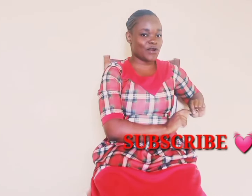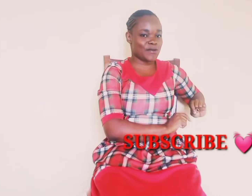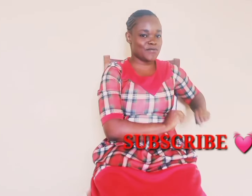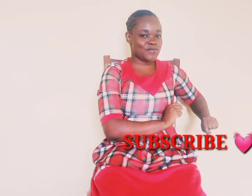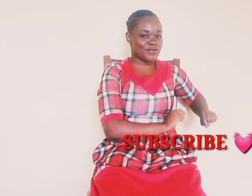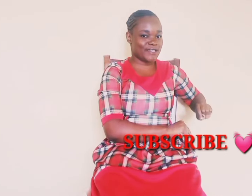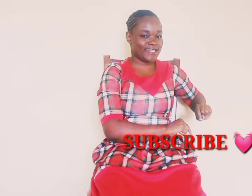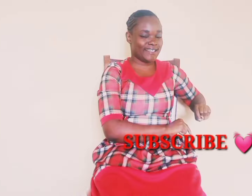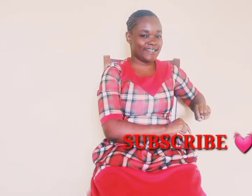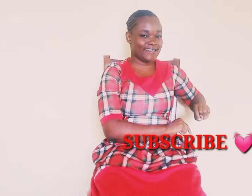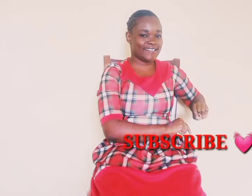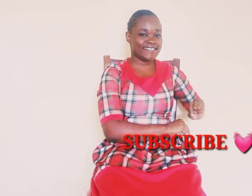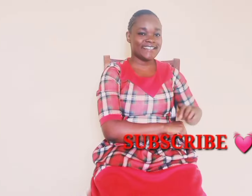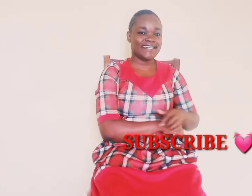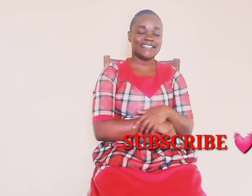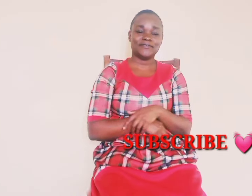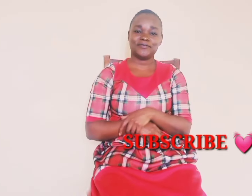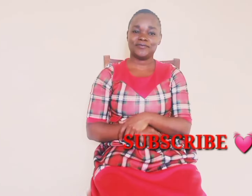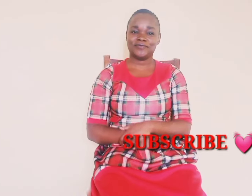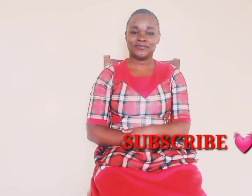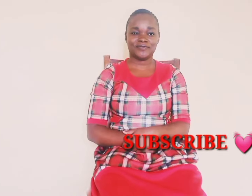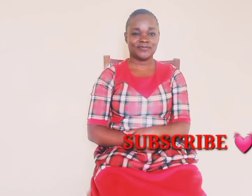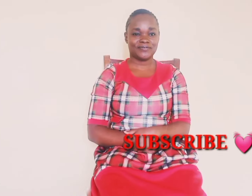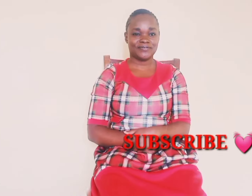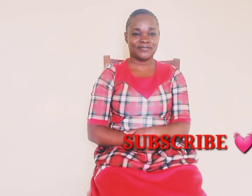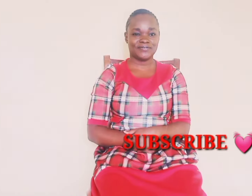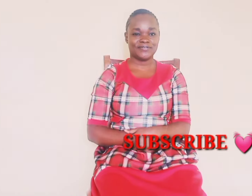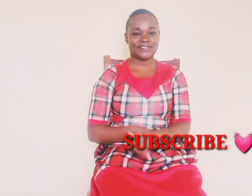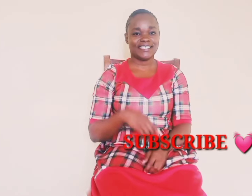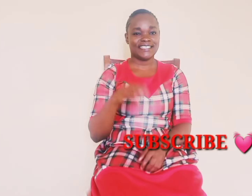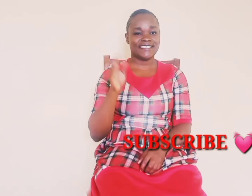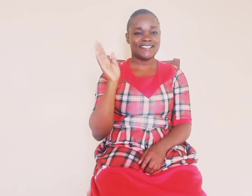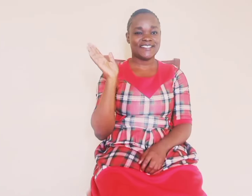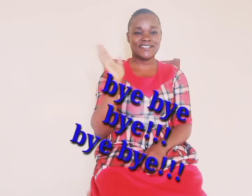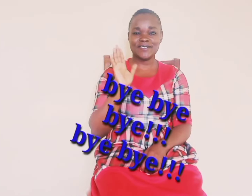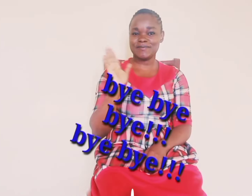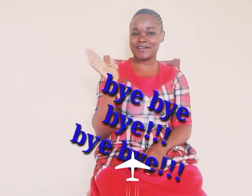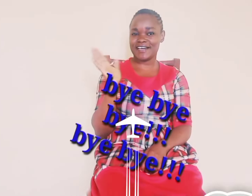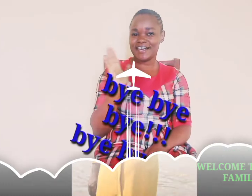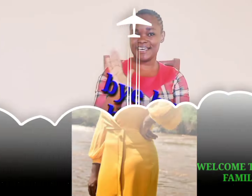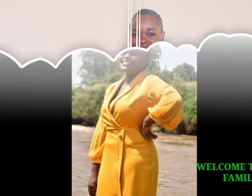Goodbye.